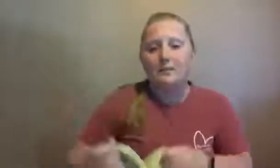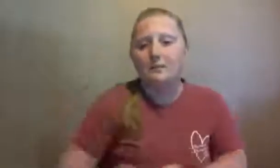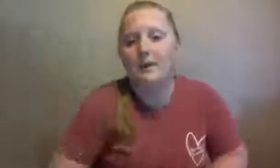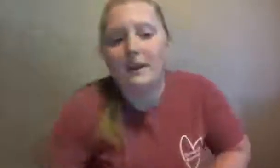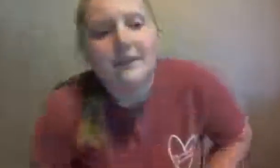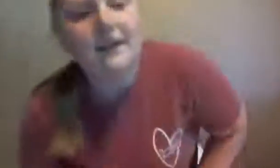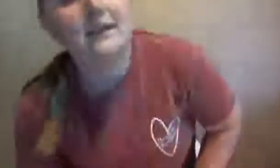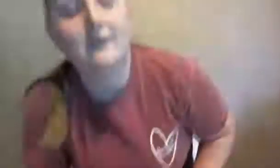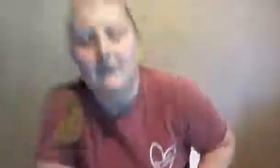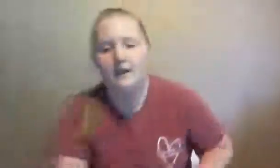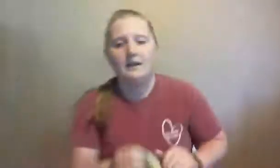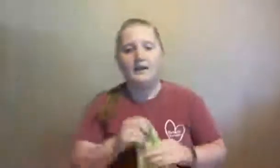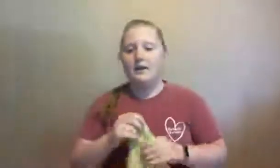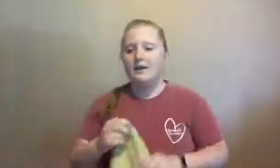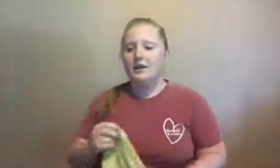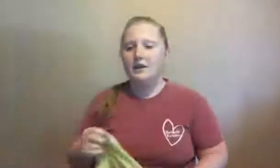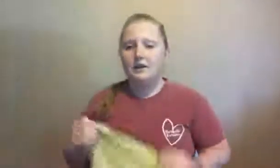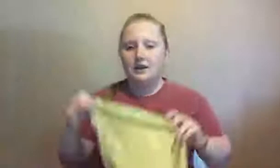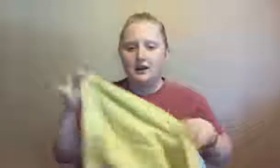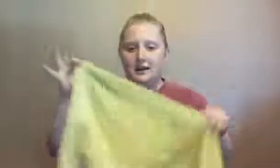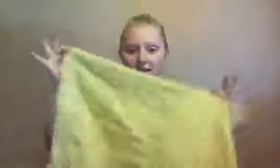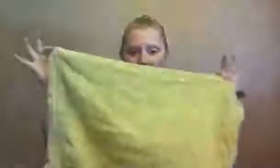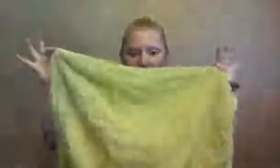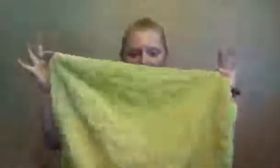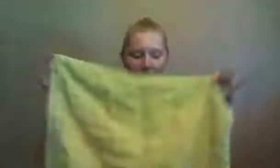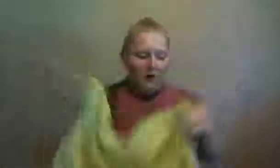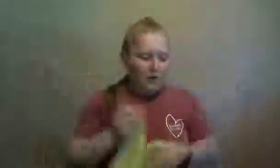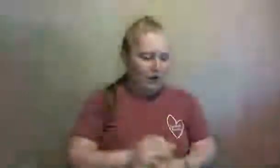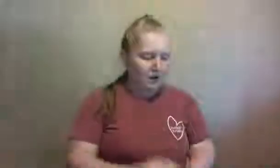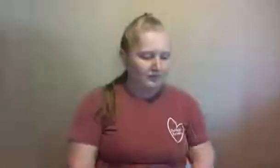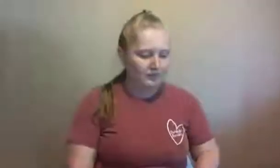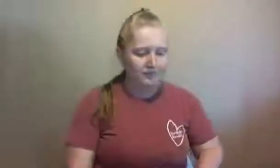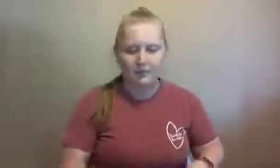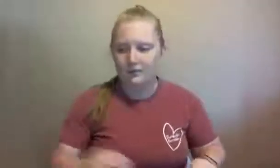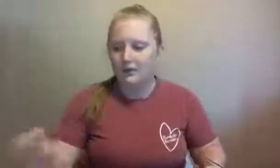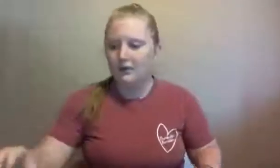for this activity, you're going to need a towel,